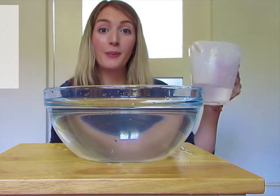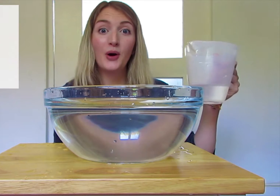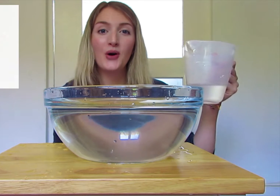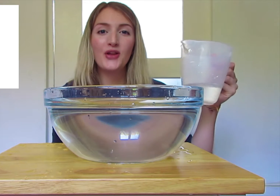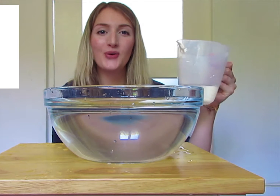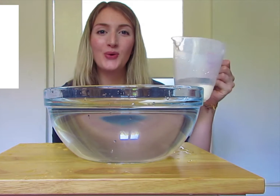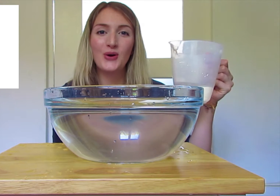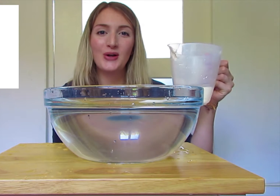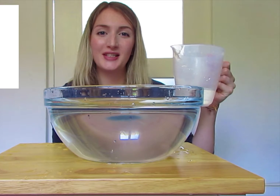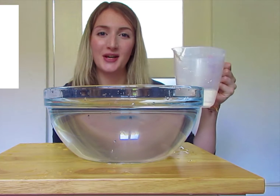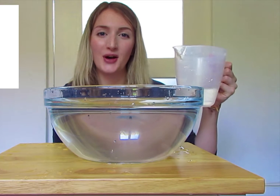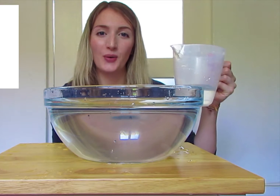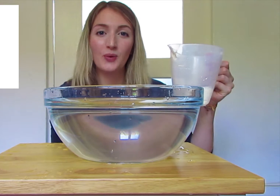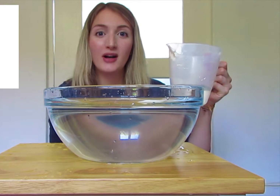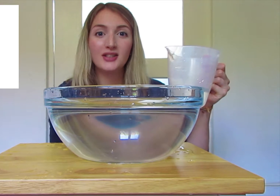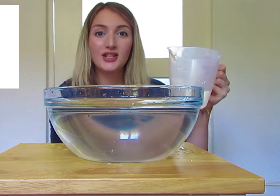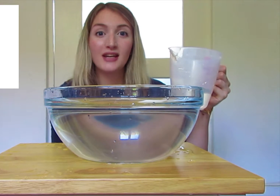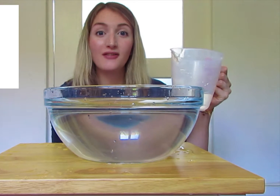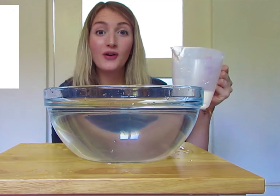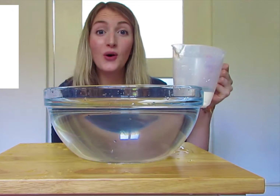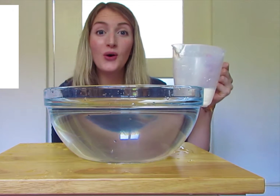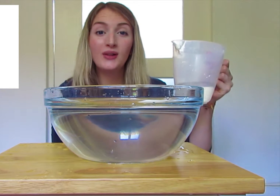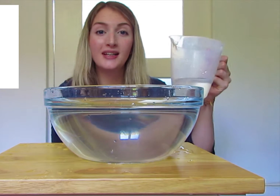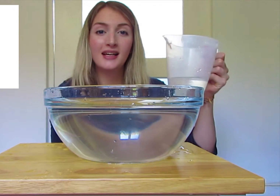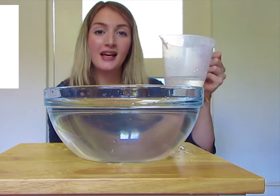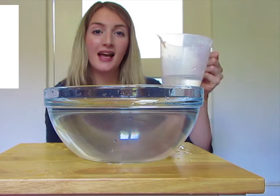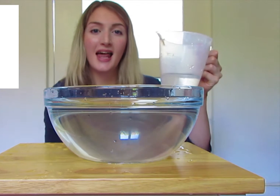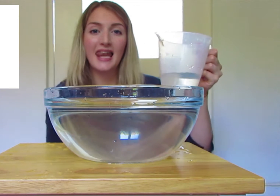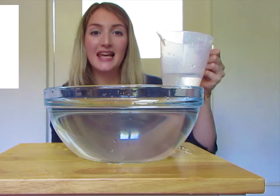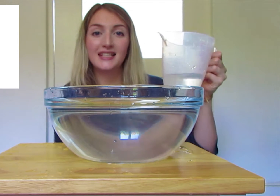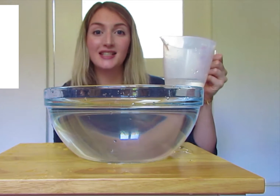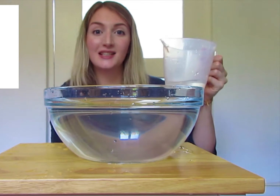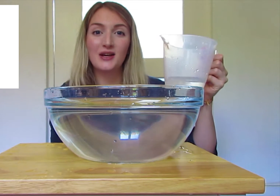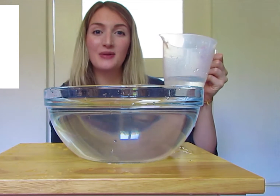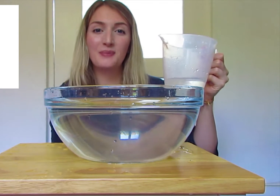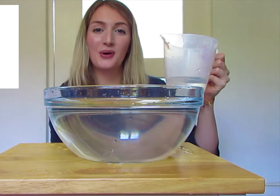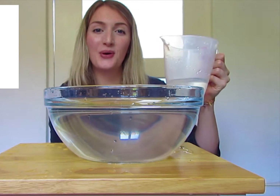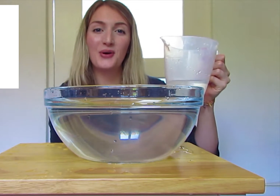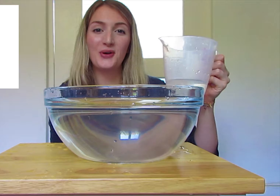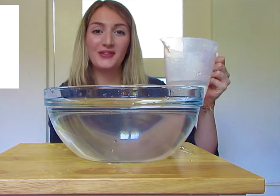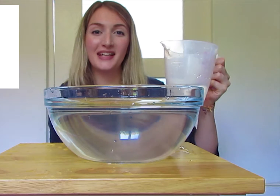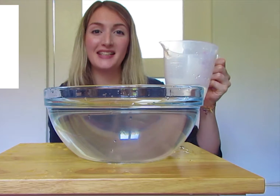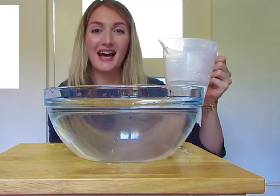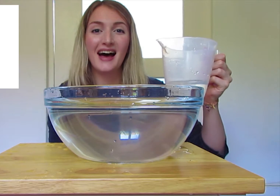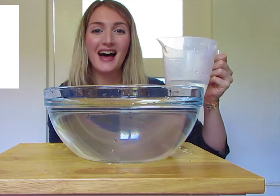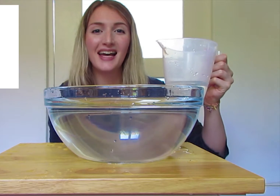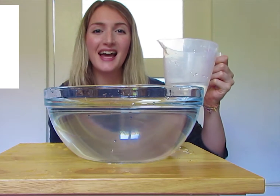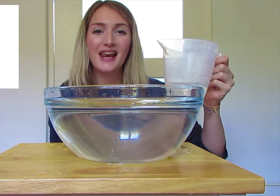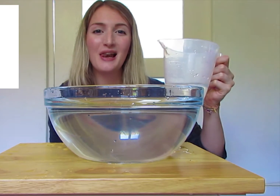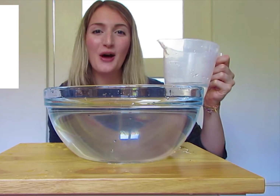Pour the water, watch it fall. Listen, pour it high and